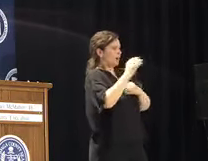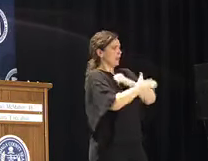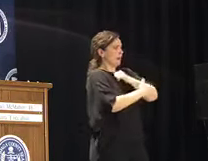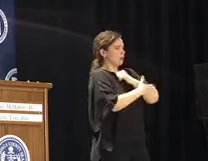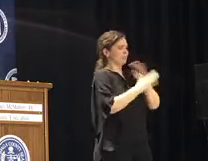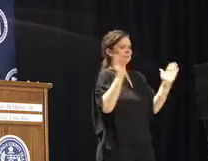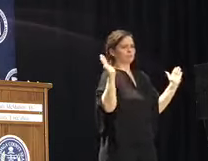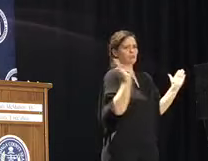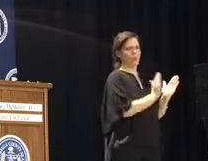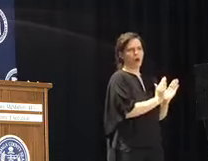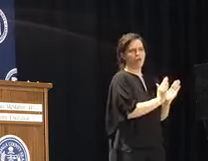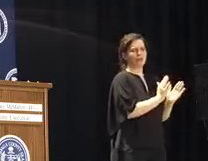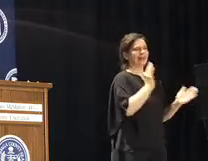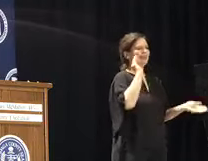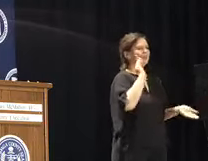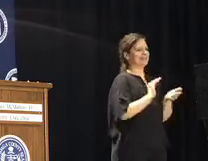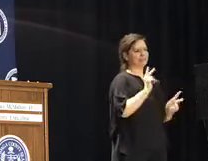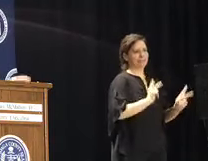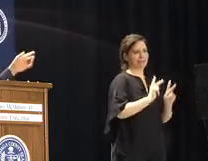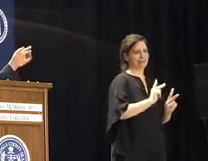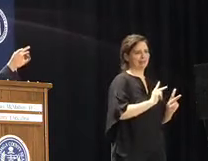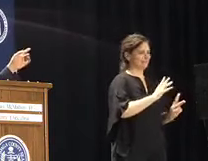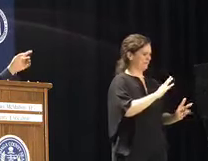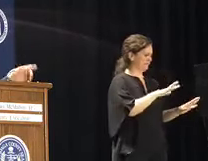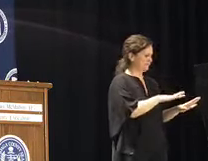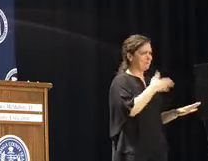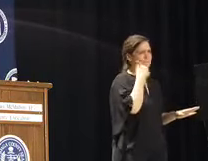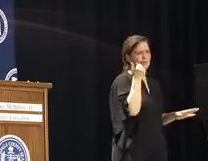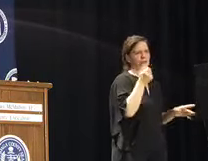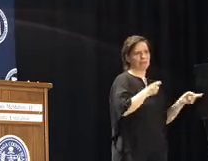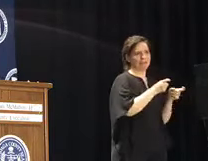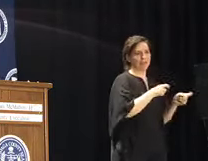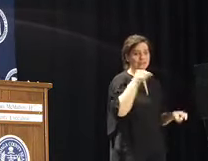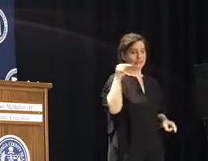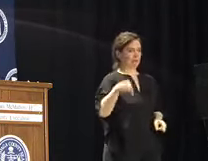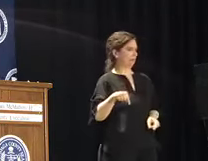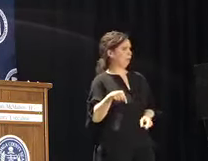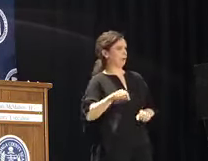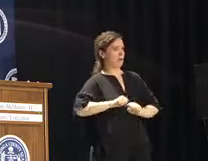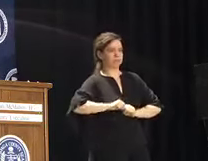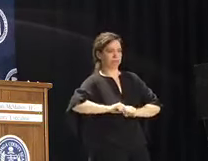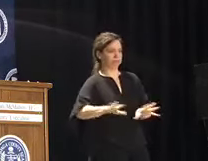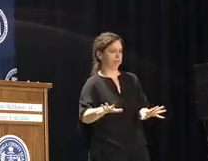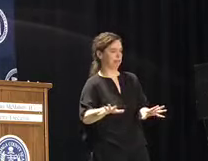some of the stuff, but I have an argument to make. I should be getting more money than other states. But